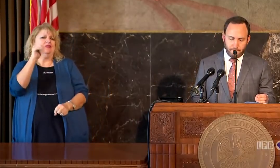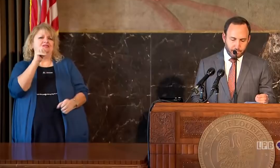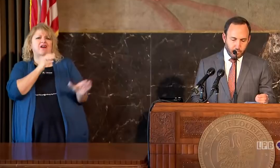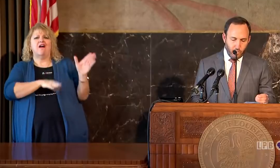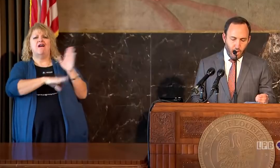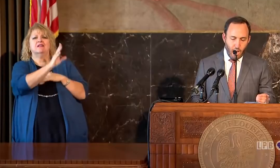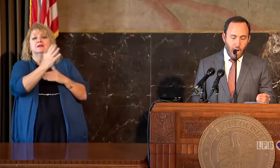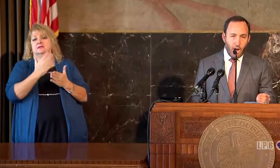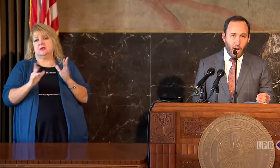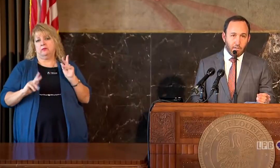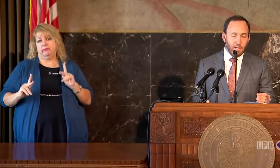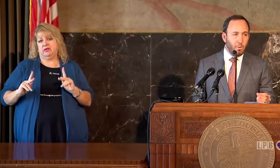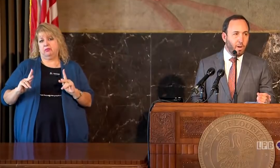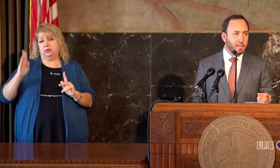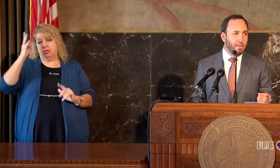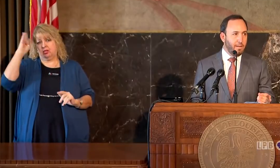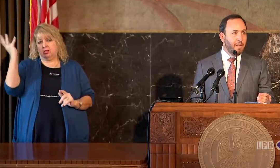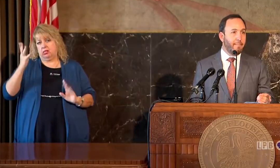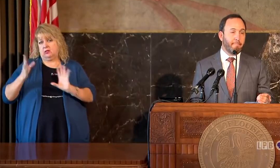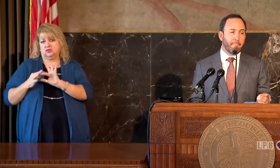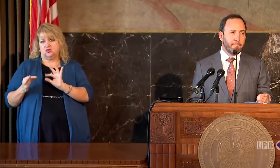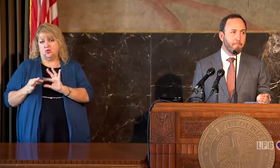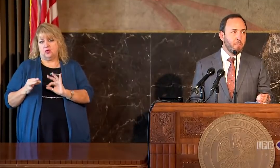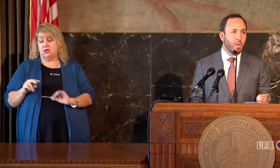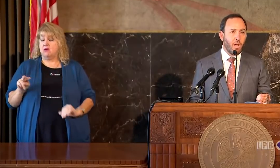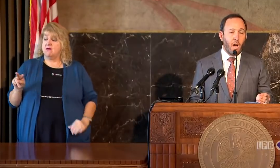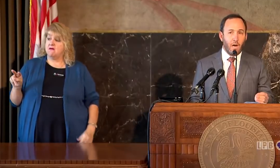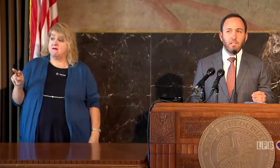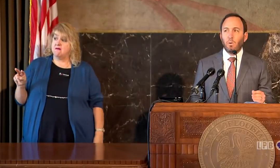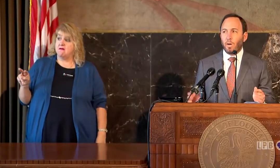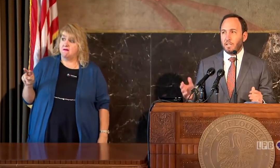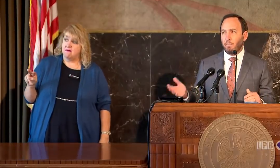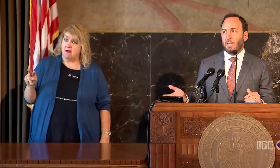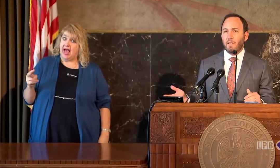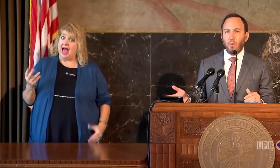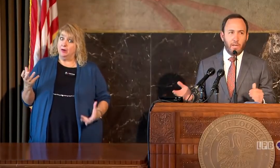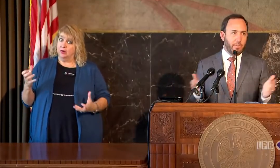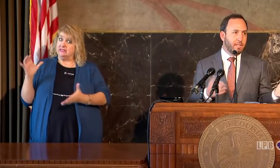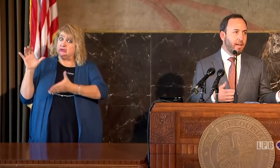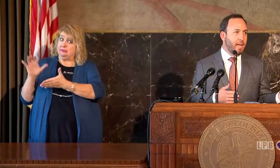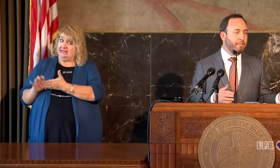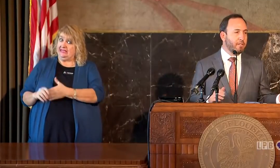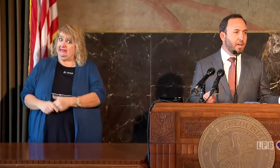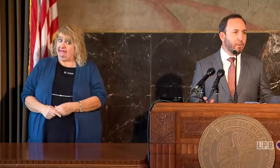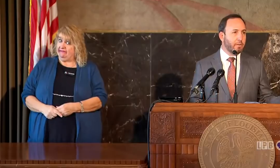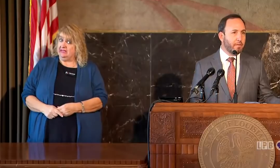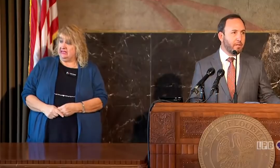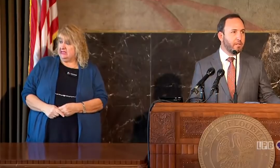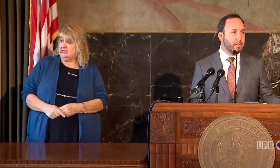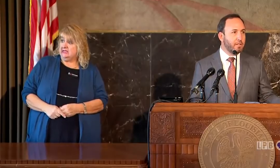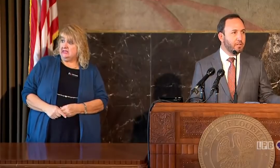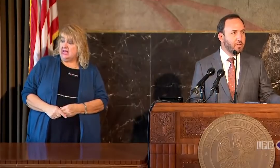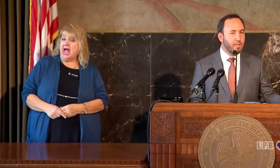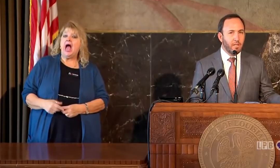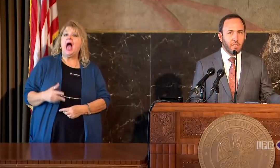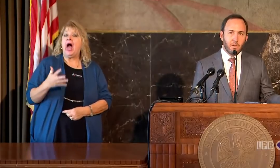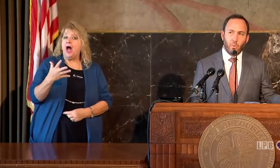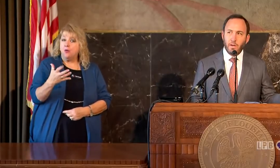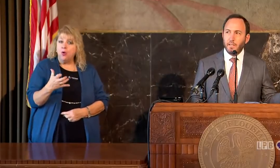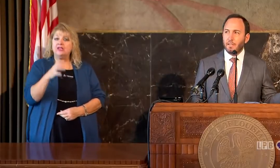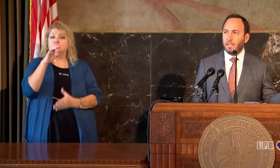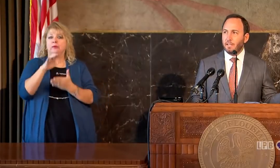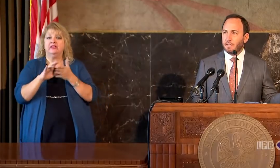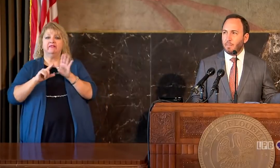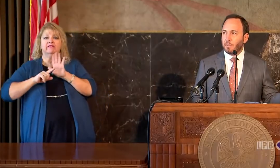one. I really want to believe that. I really wanted to believe that when it was said after our third surge,